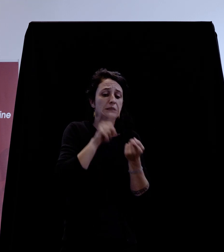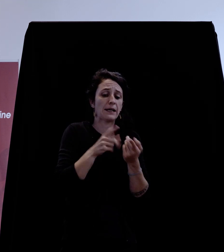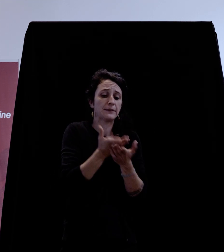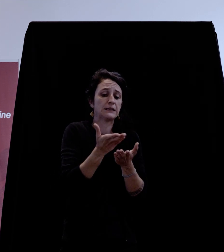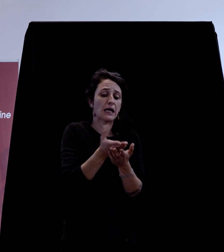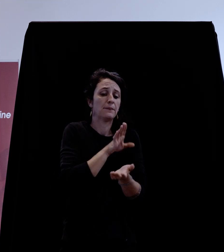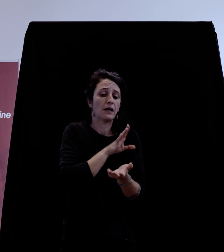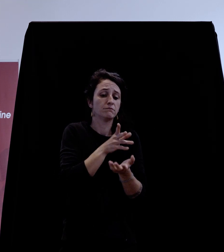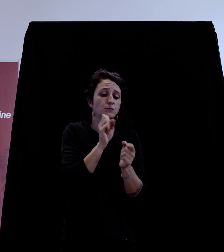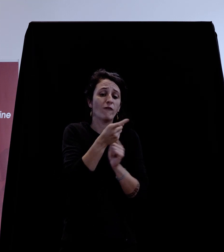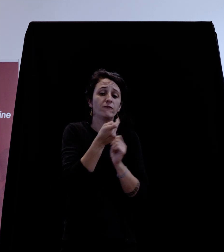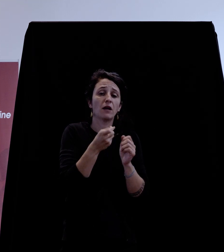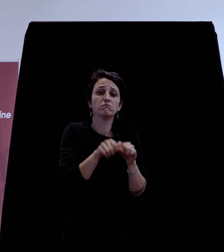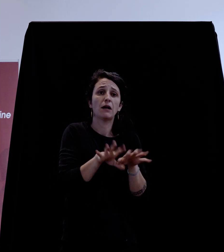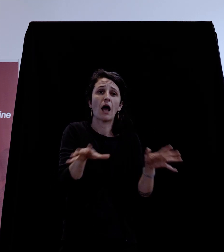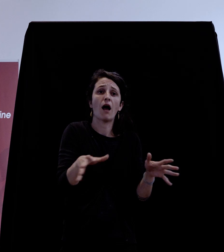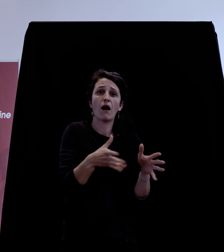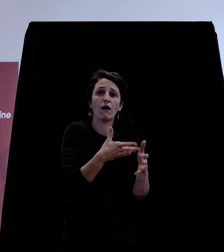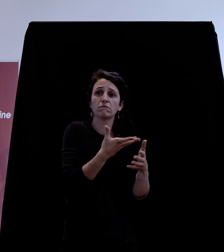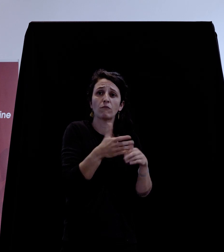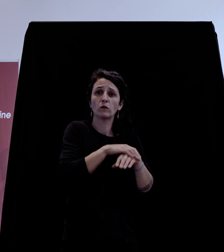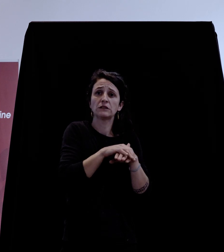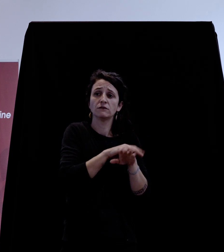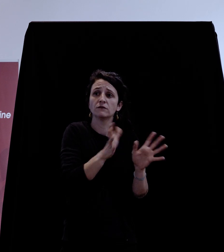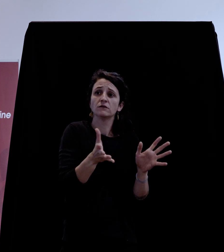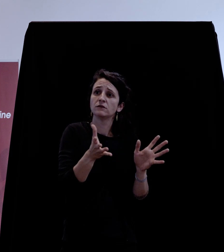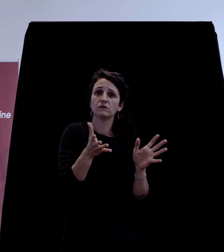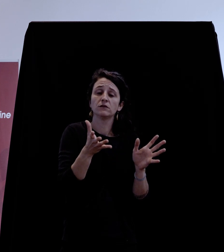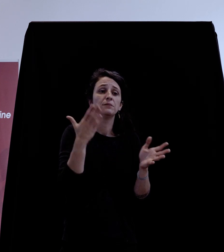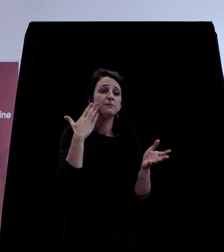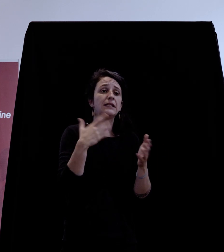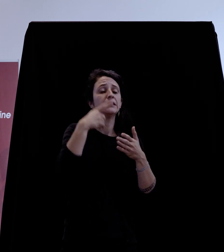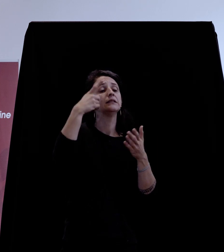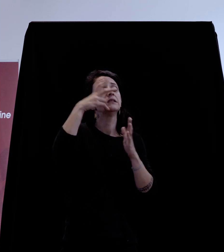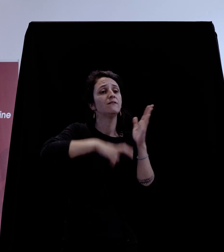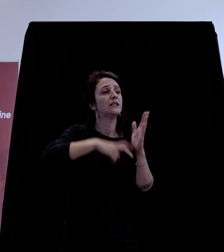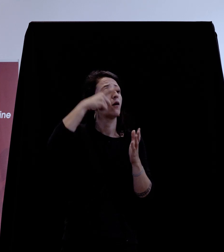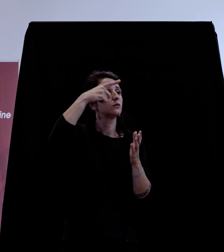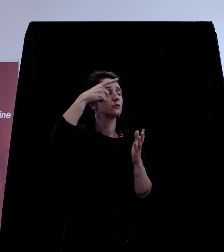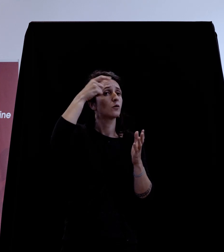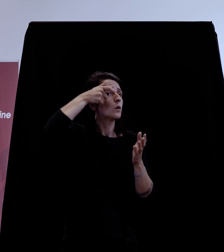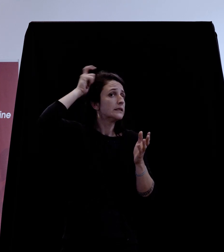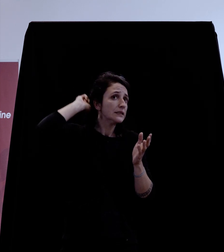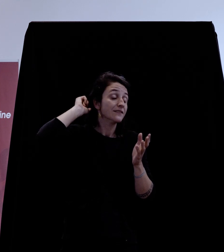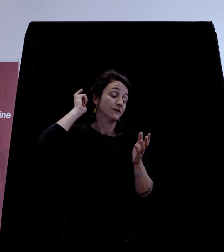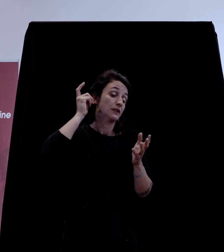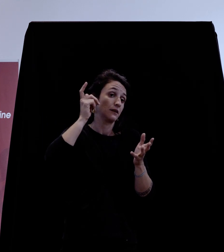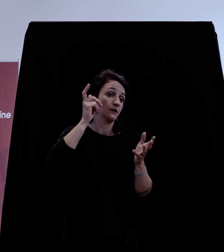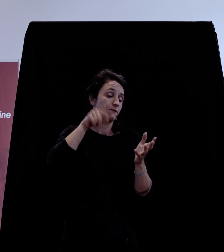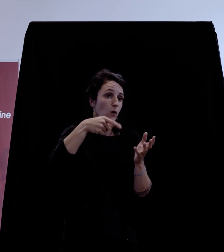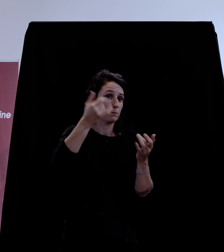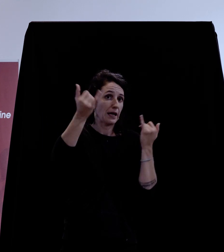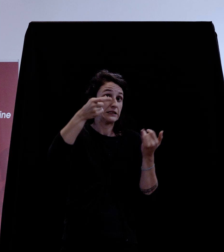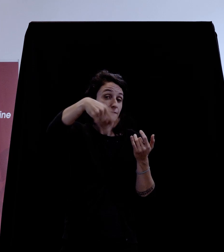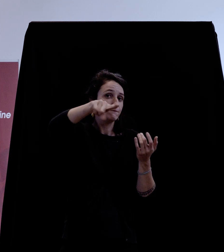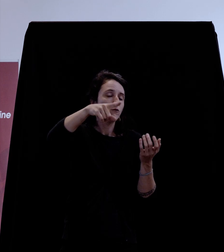have cognitive impairments, that your understanding of the world and people's behavior, other people's